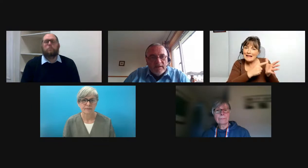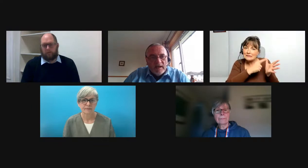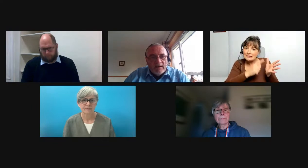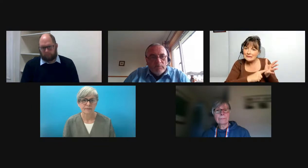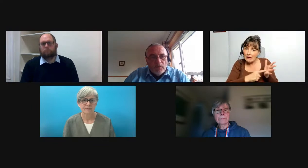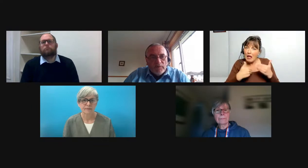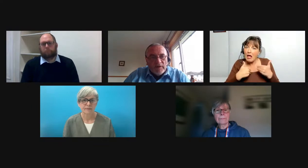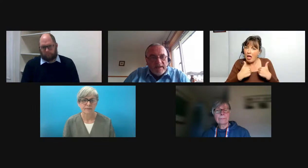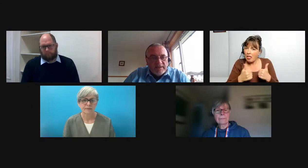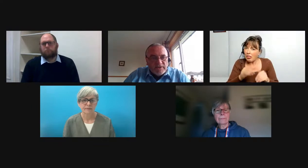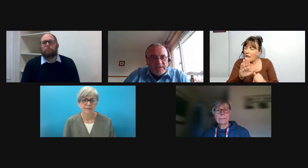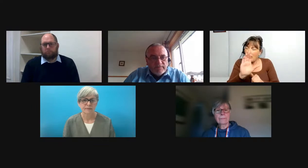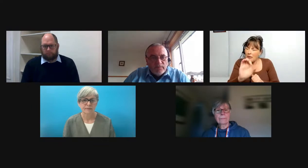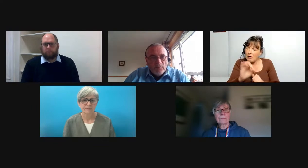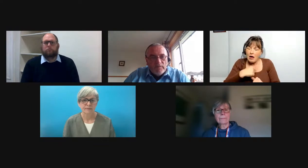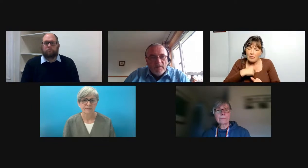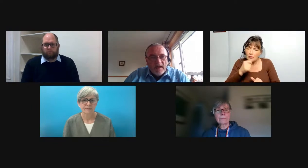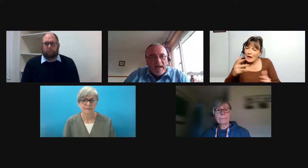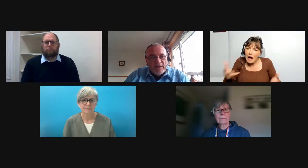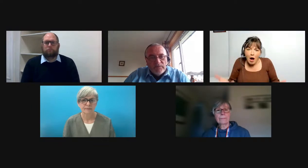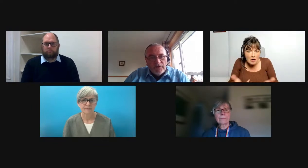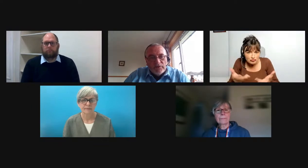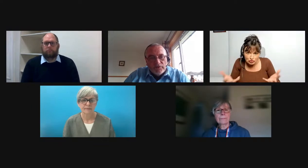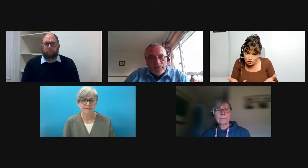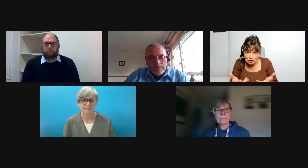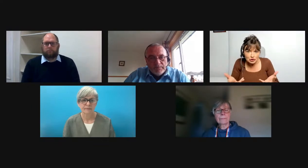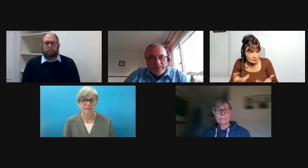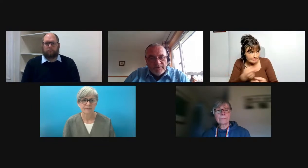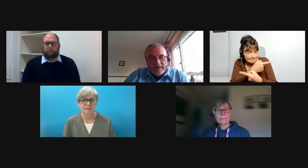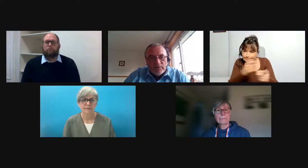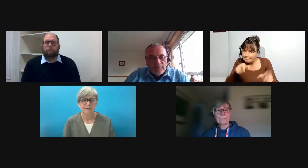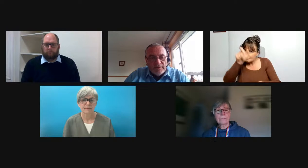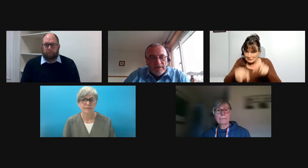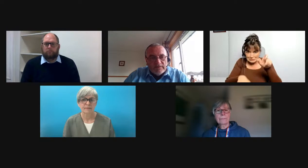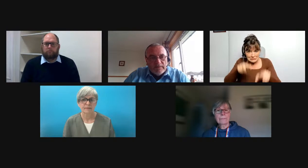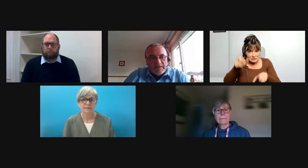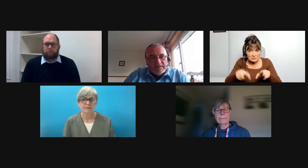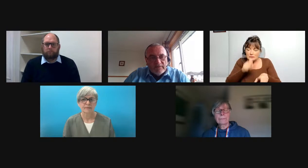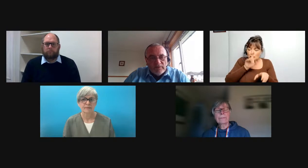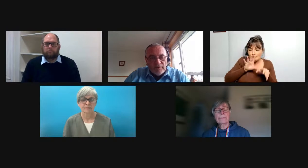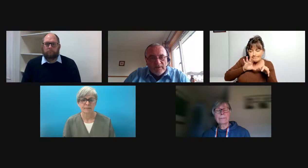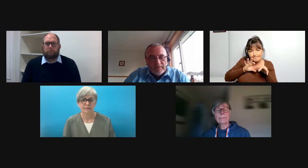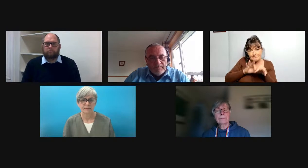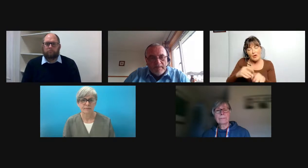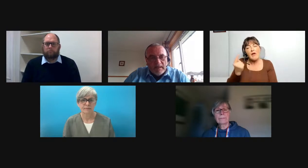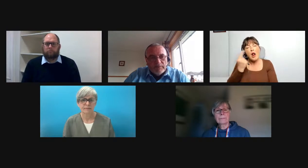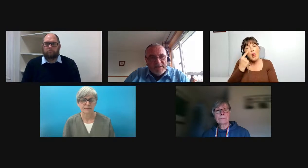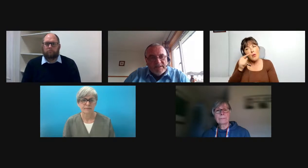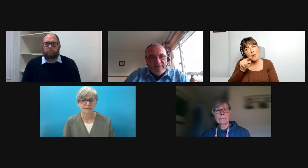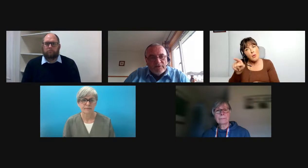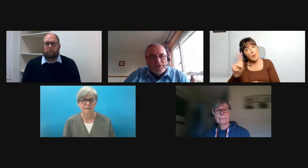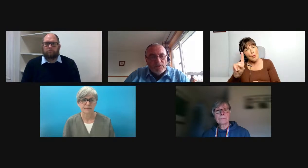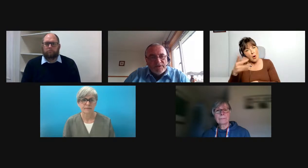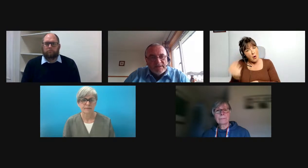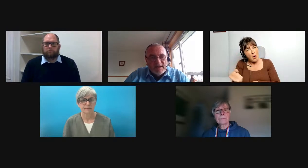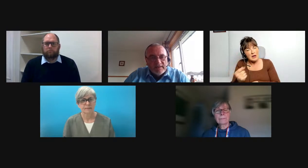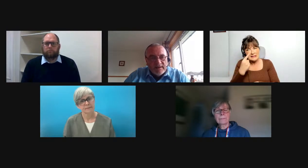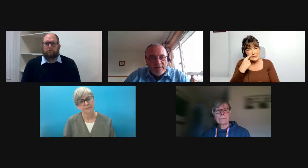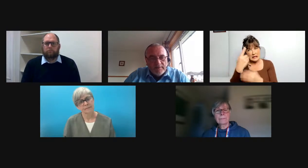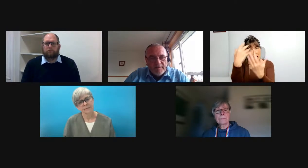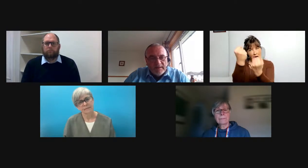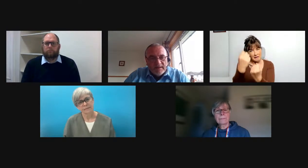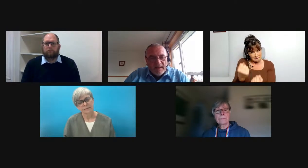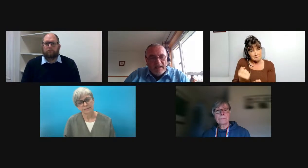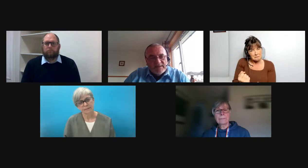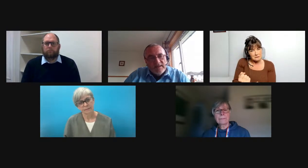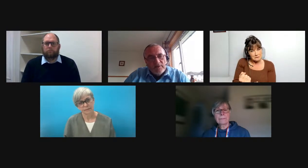provided both for NHS and Forum and for our YouTube channel, to please have a look. Please see the resources that are